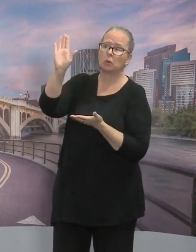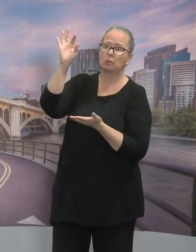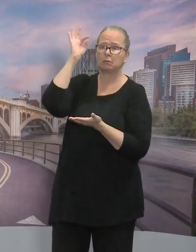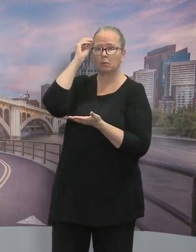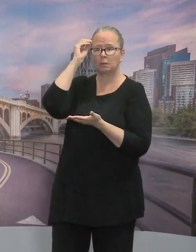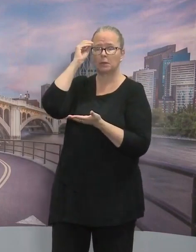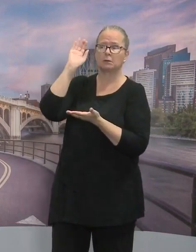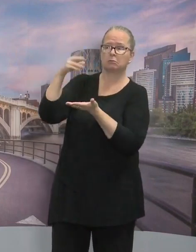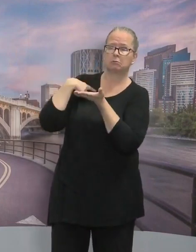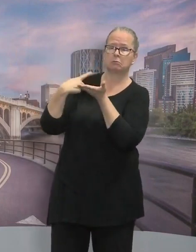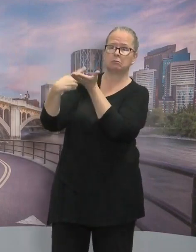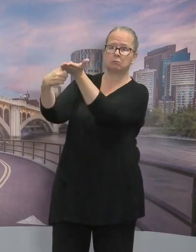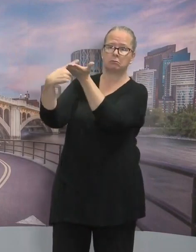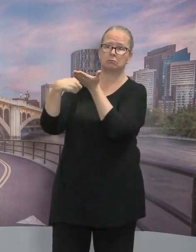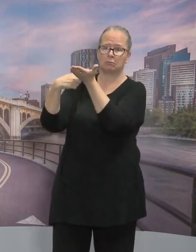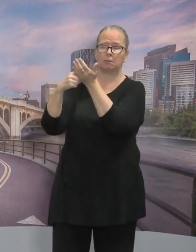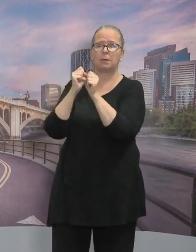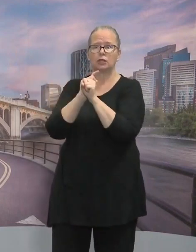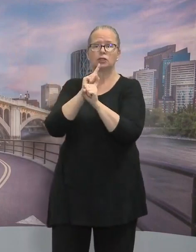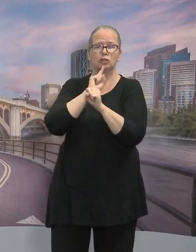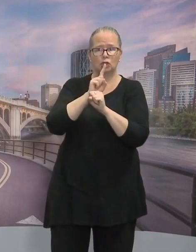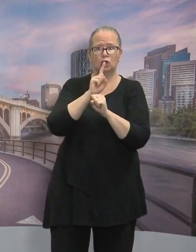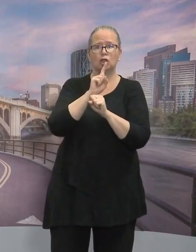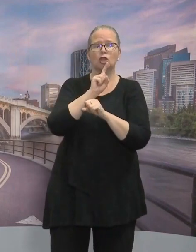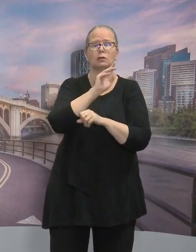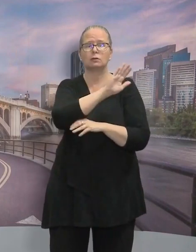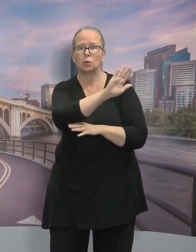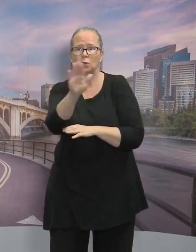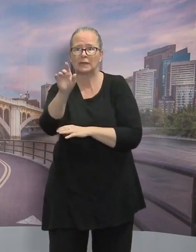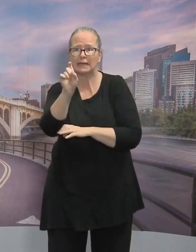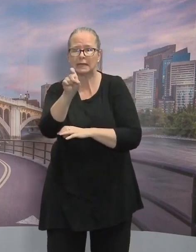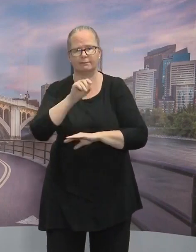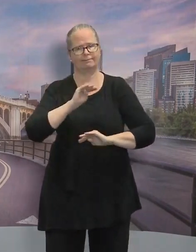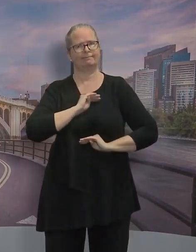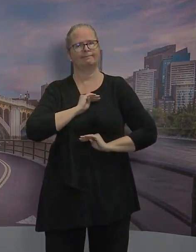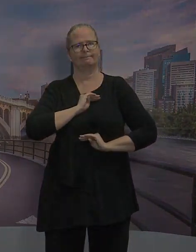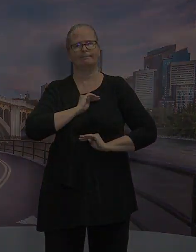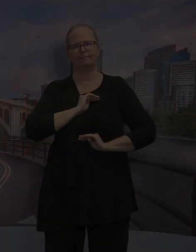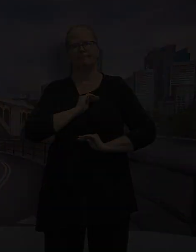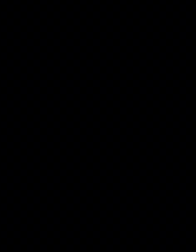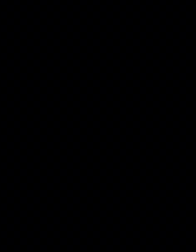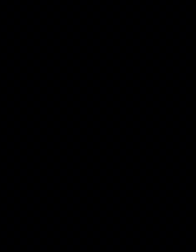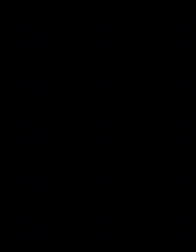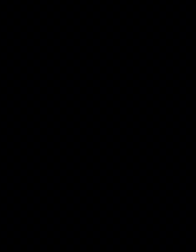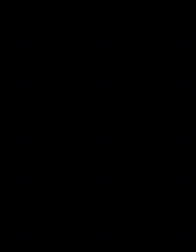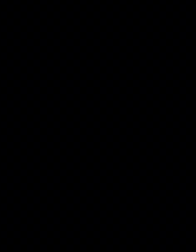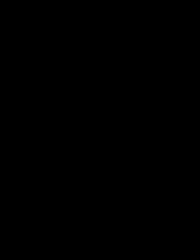sure that we're answering all of these questions to everyone's satisfaction before we make a decision.